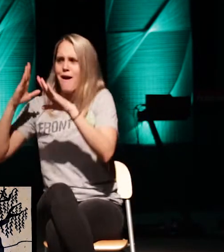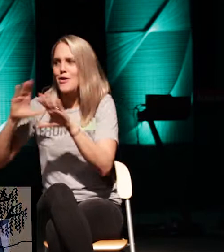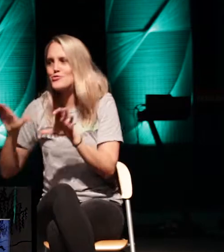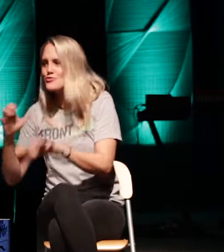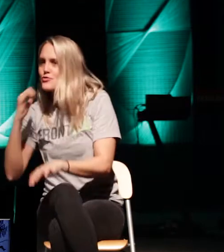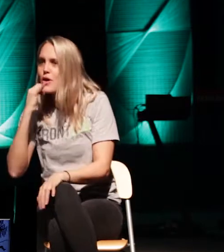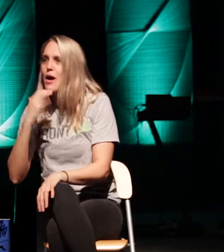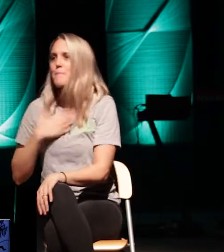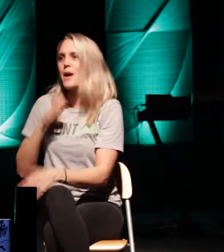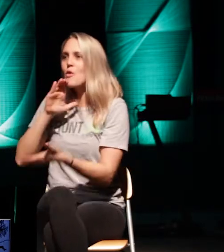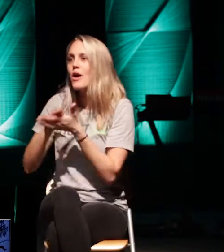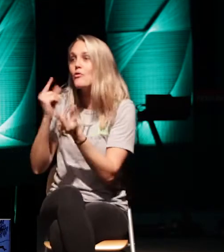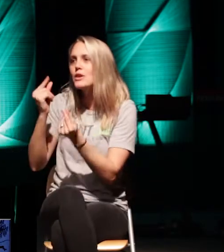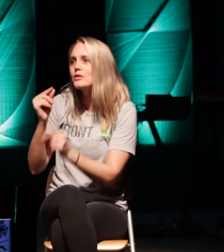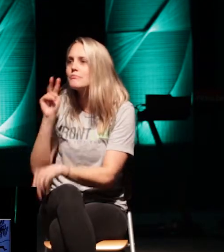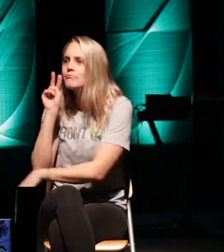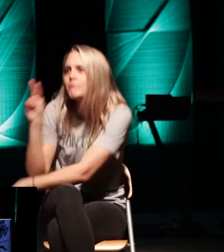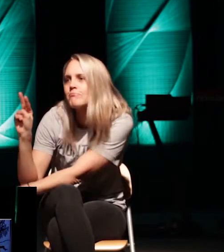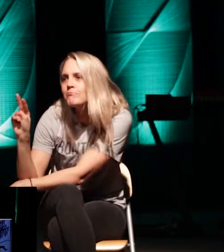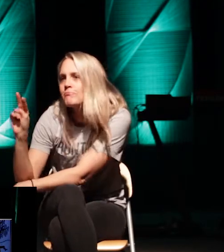me and she goes like this.